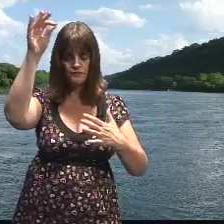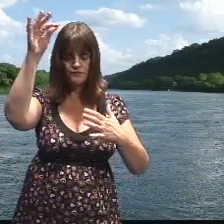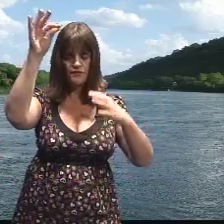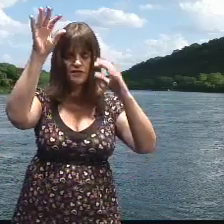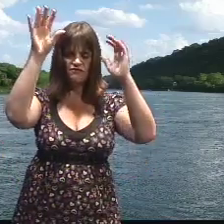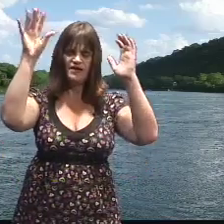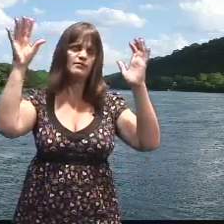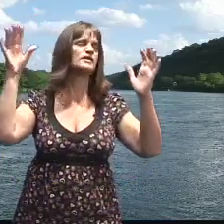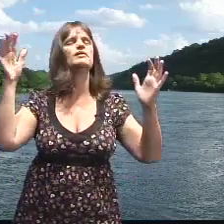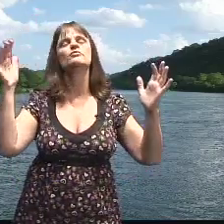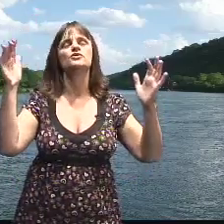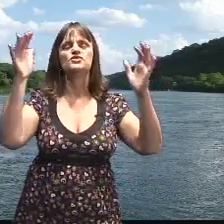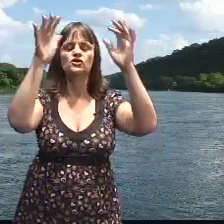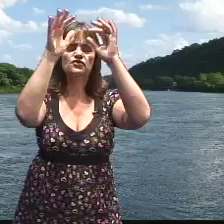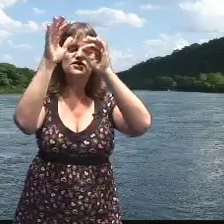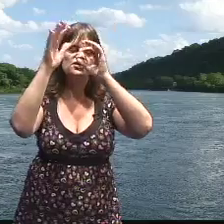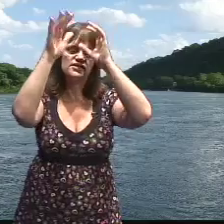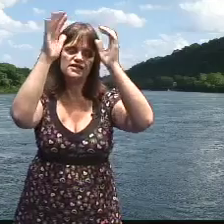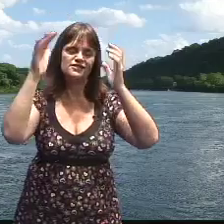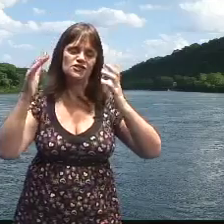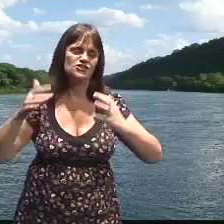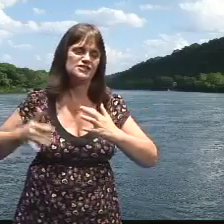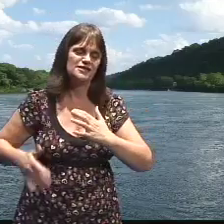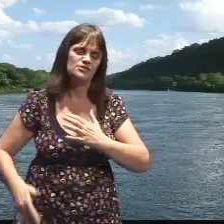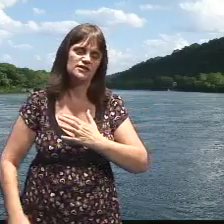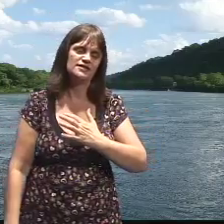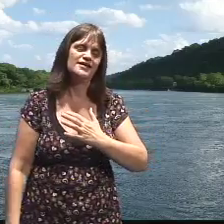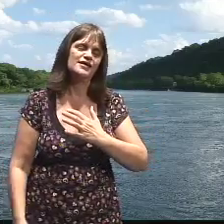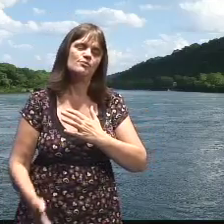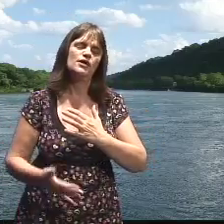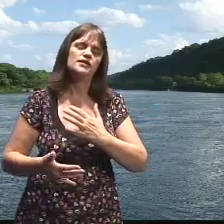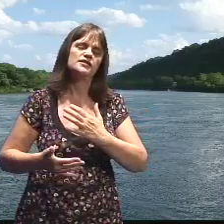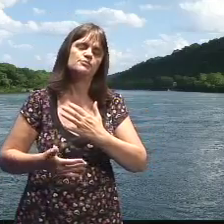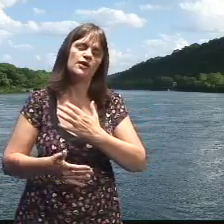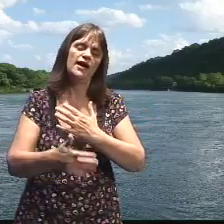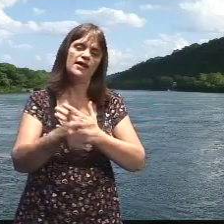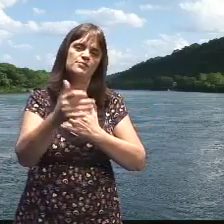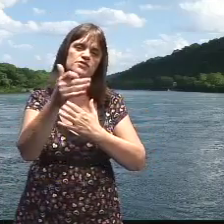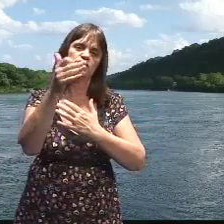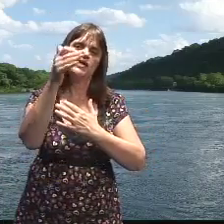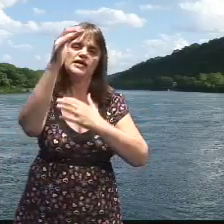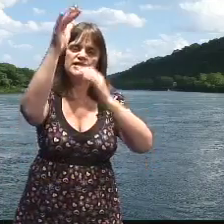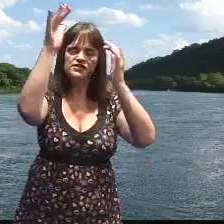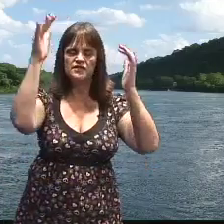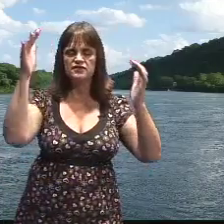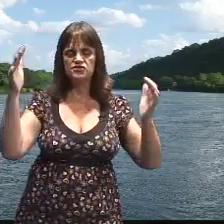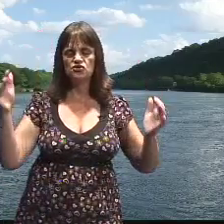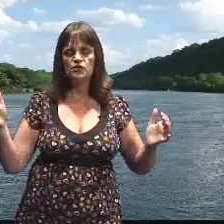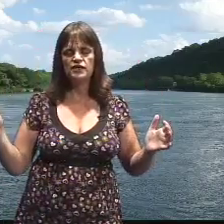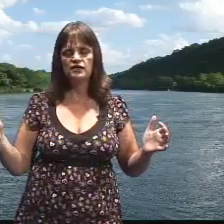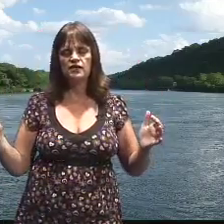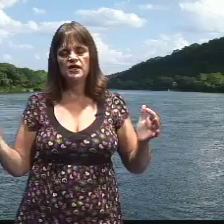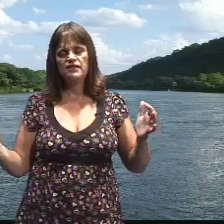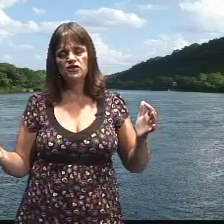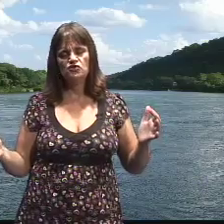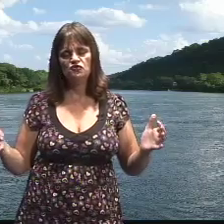Family members, oh, this is a touchy subject, but perhaps It is in this arena that you